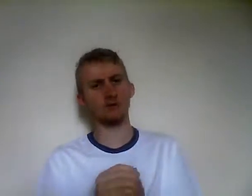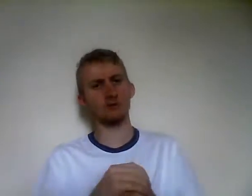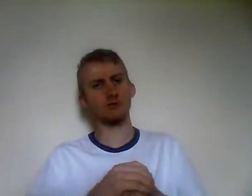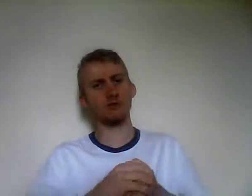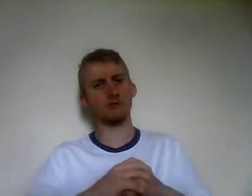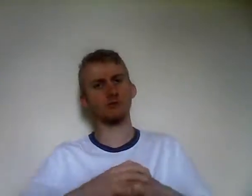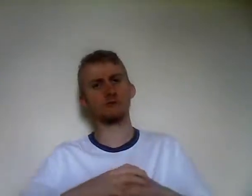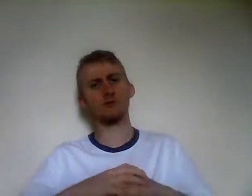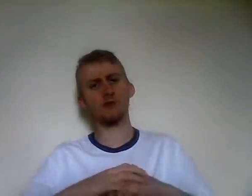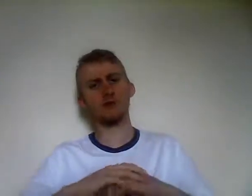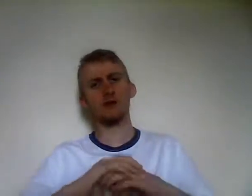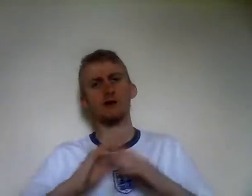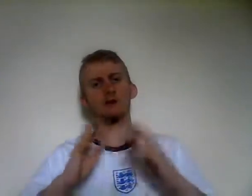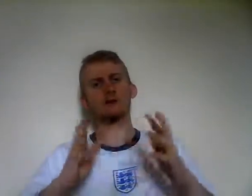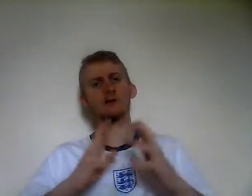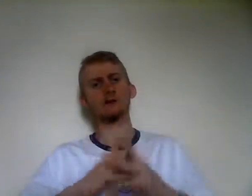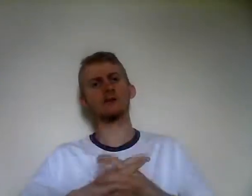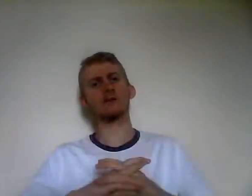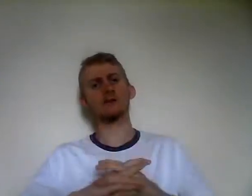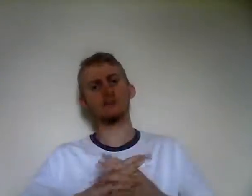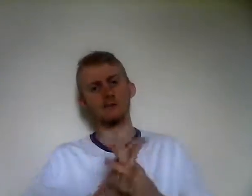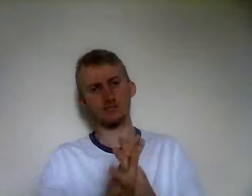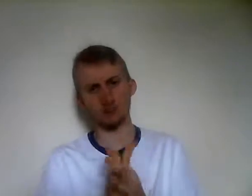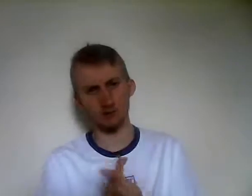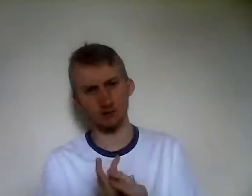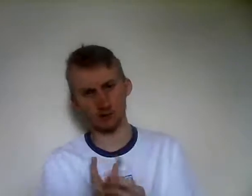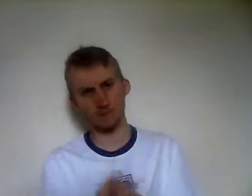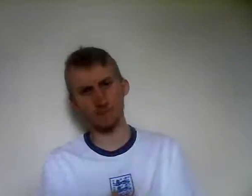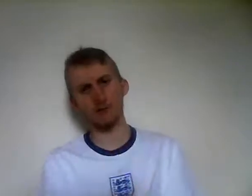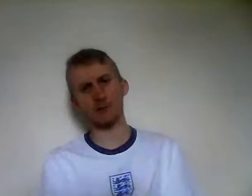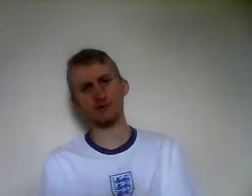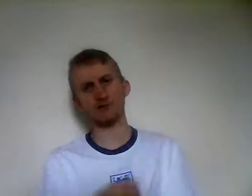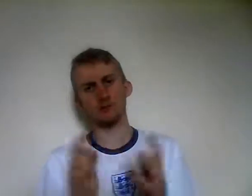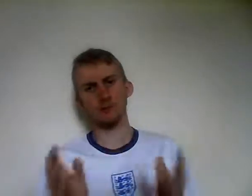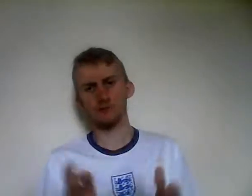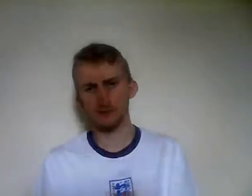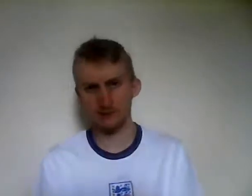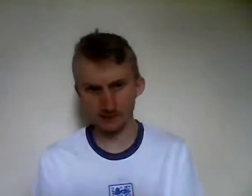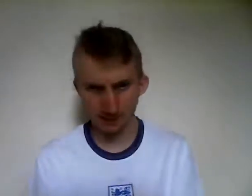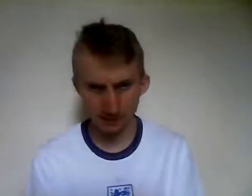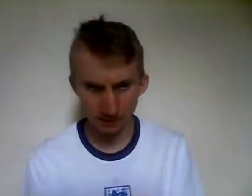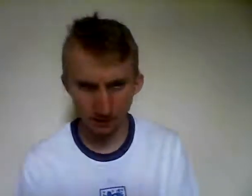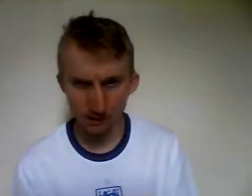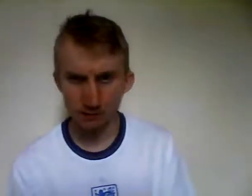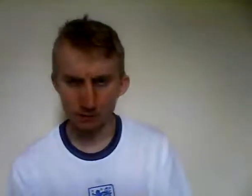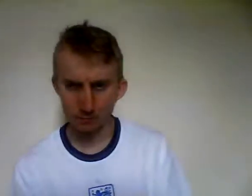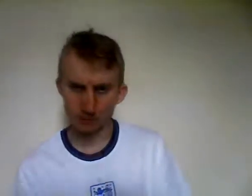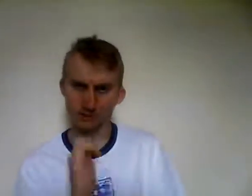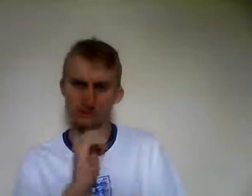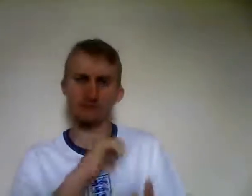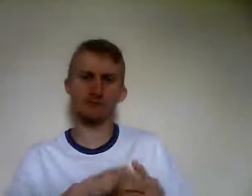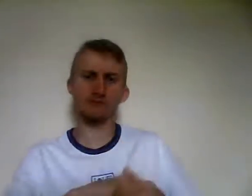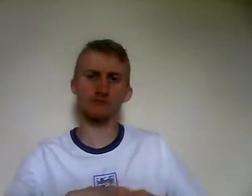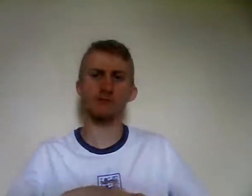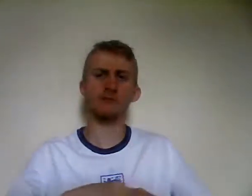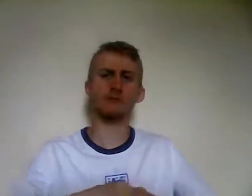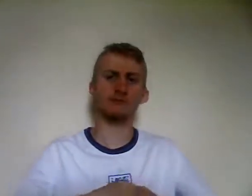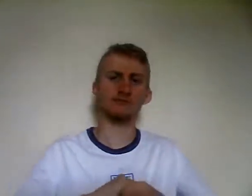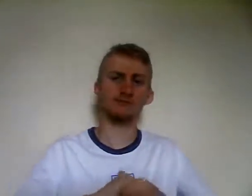Dermot Drummie after under a year in charge. And shortly over a year later, on the 27th of November